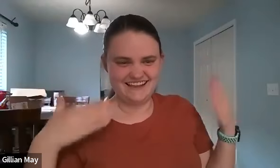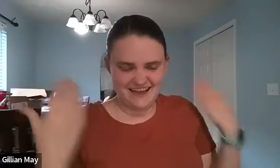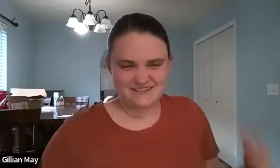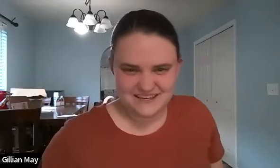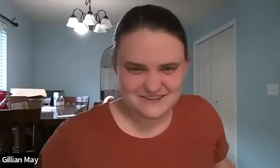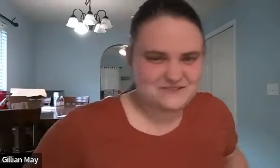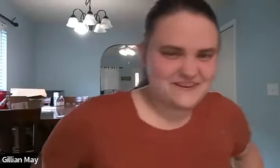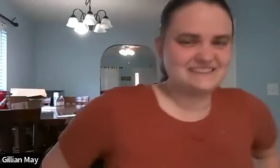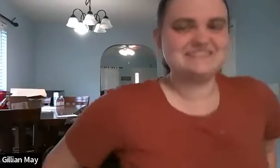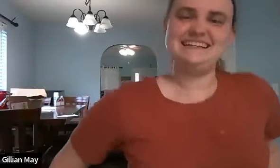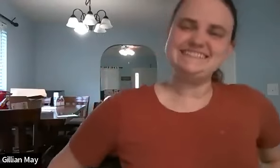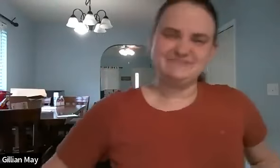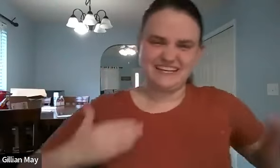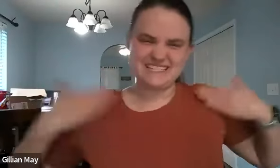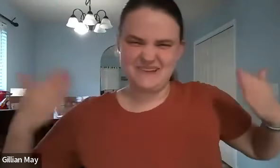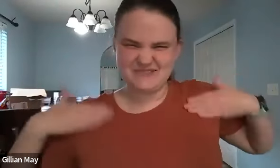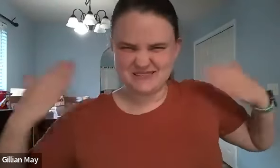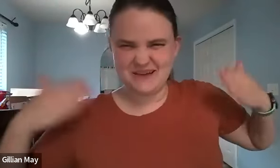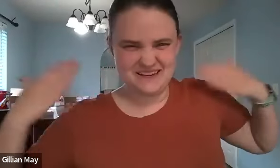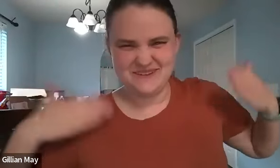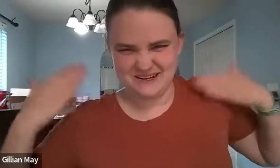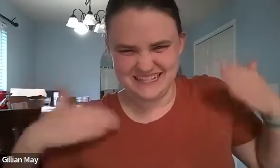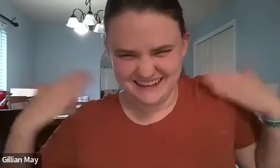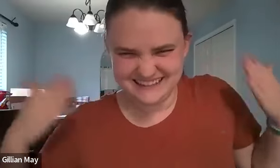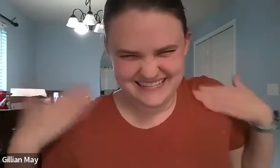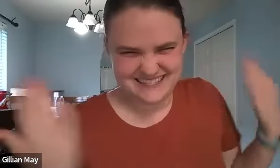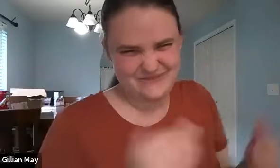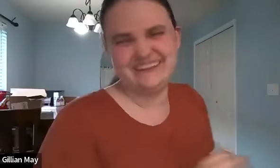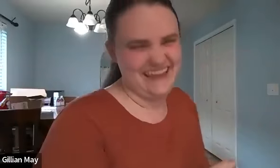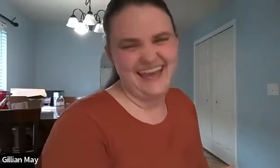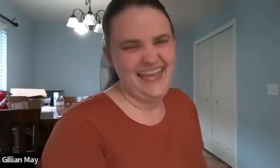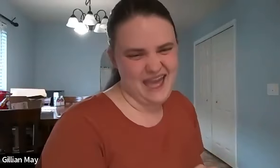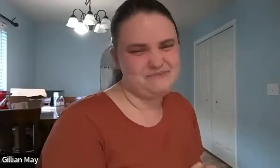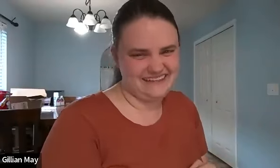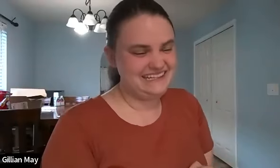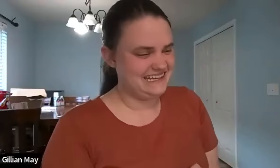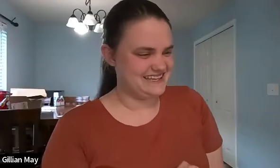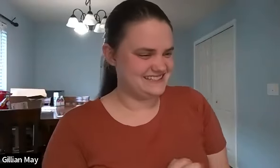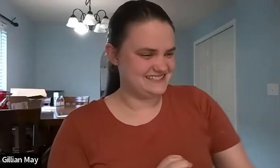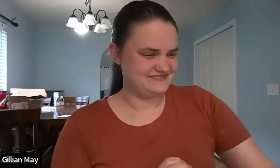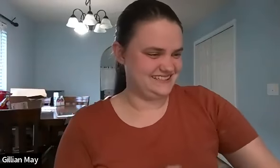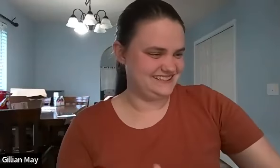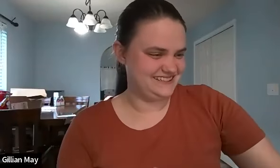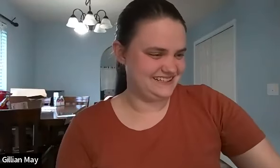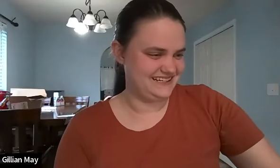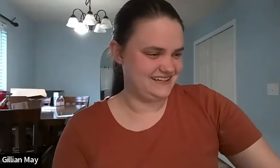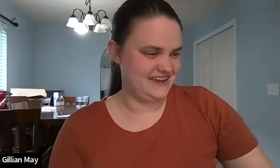I was giving you the face. I was like, if I smile any bigger, is that gonna say something? Yeah. Happy. Yes. Good.